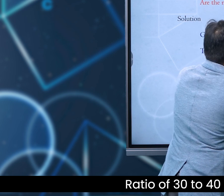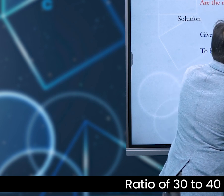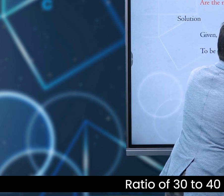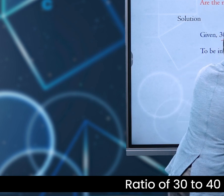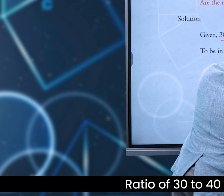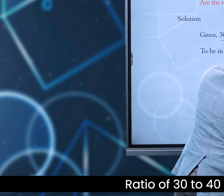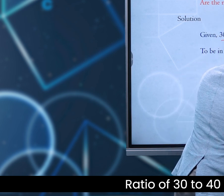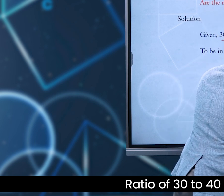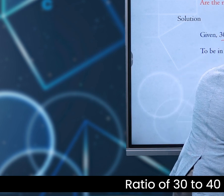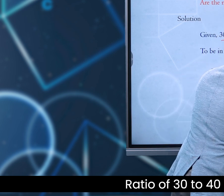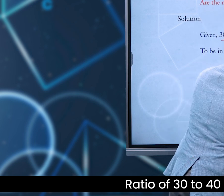which is equal to 3:4.